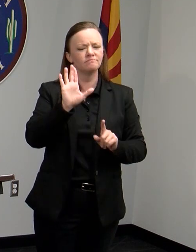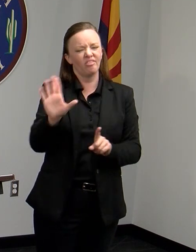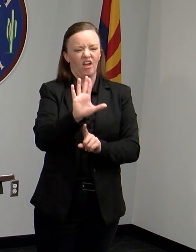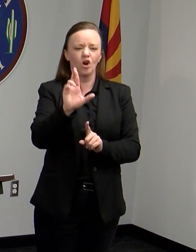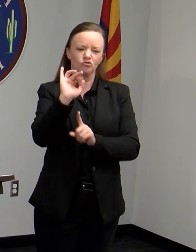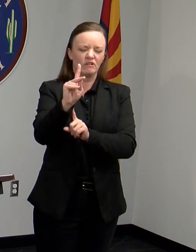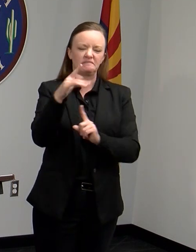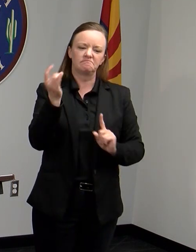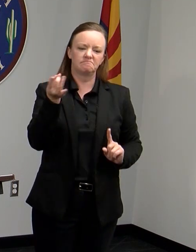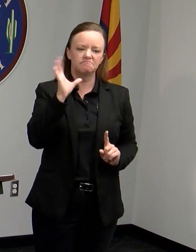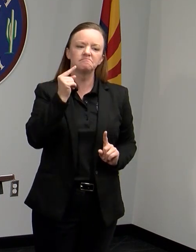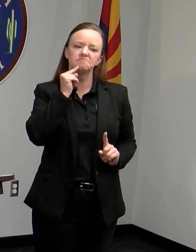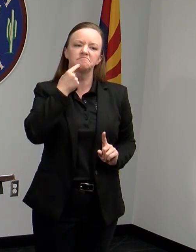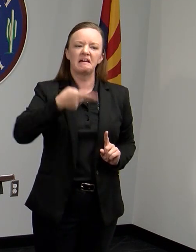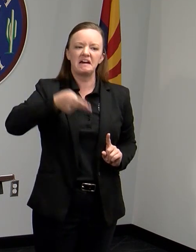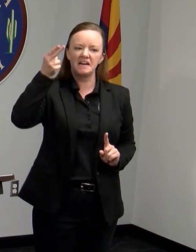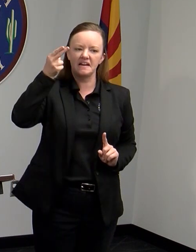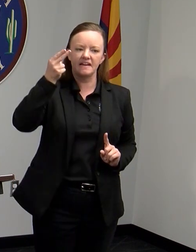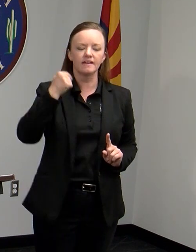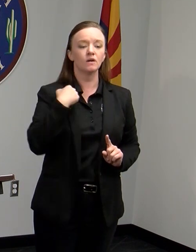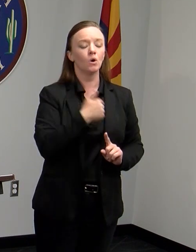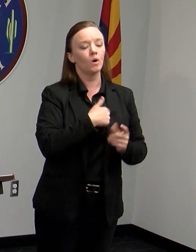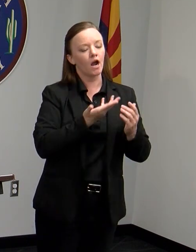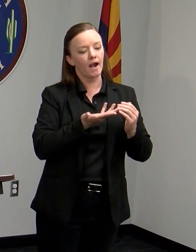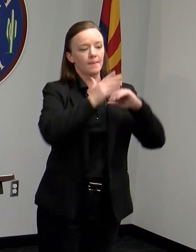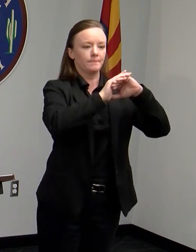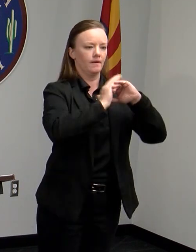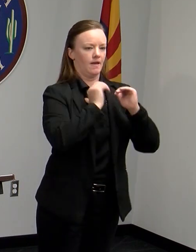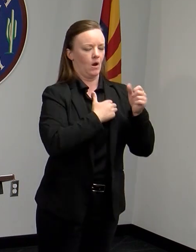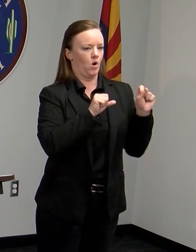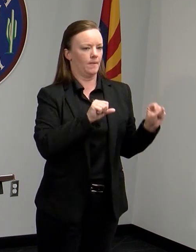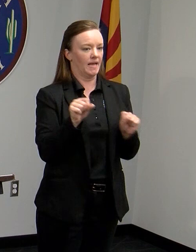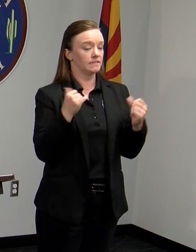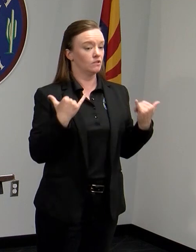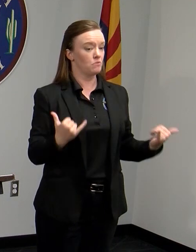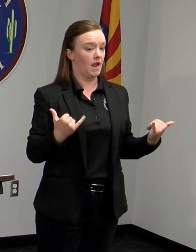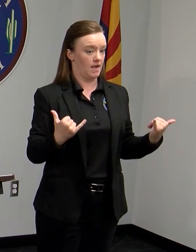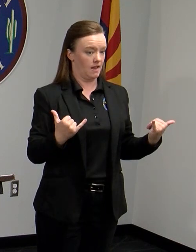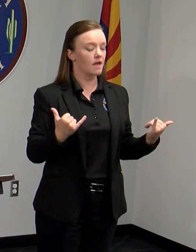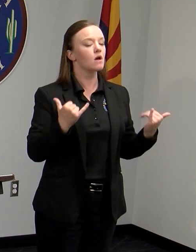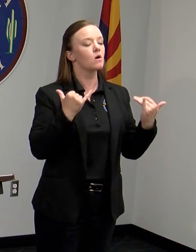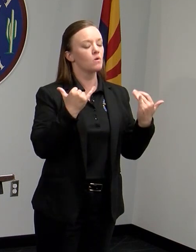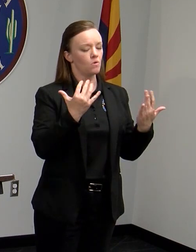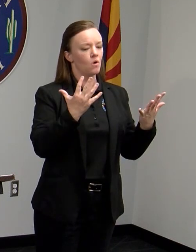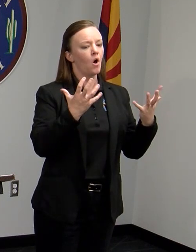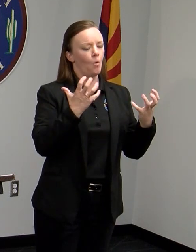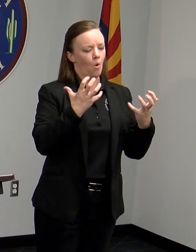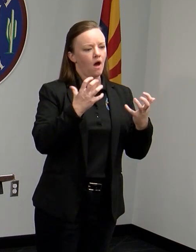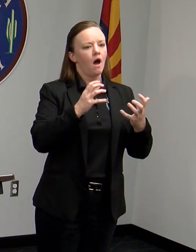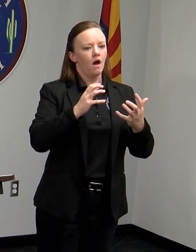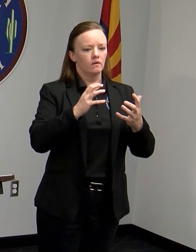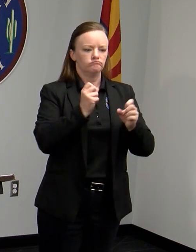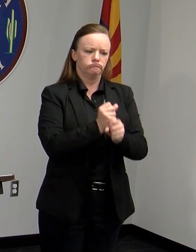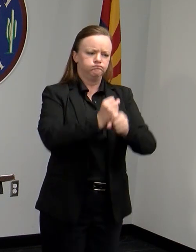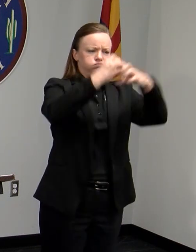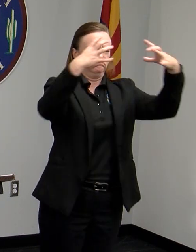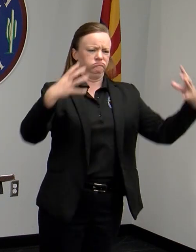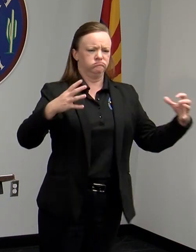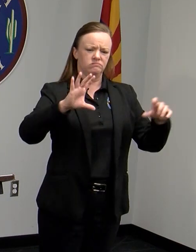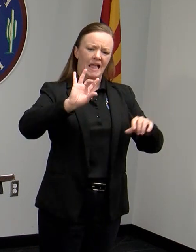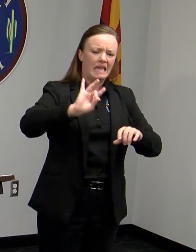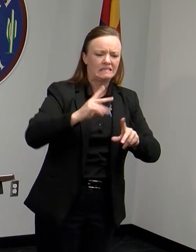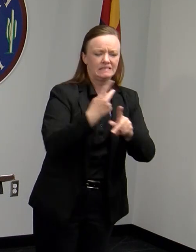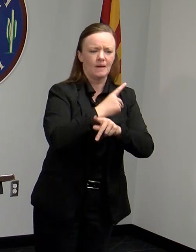We're currently working on scaling up our capacity from where we are now to 8 to 10 times that